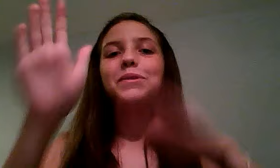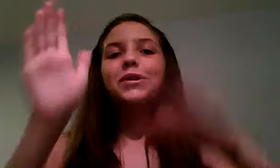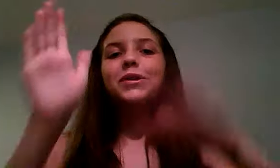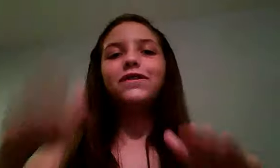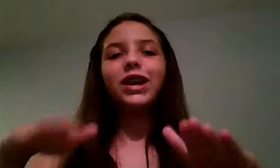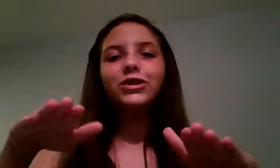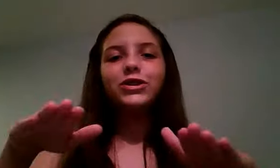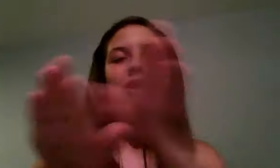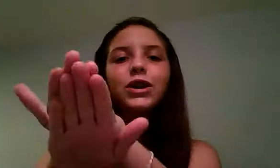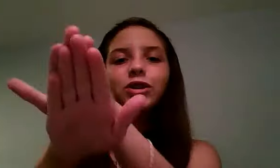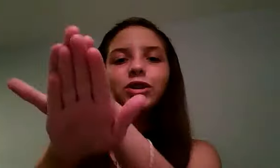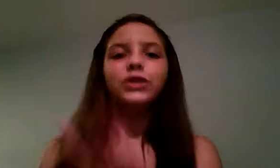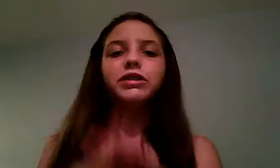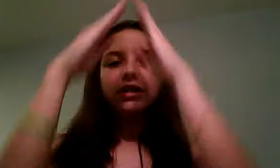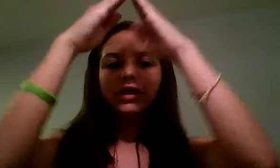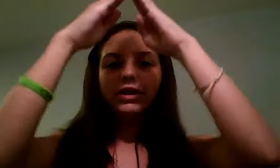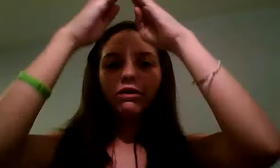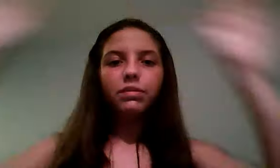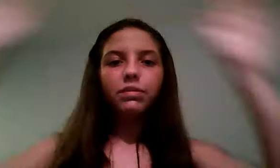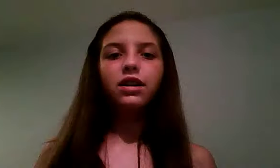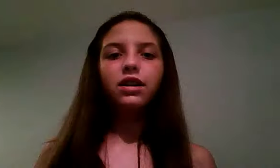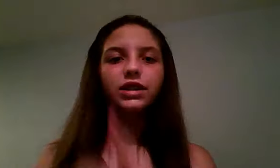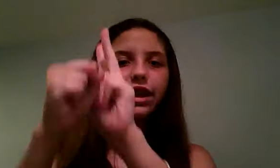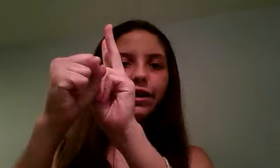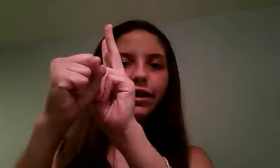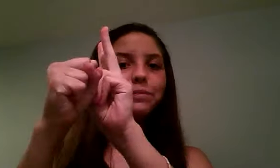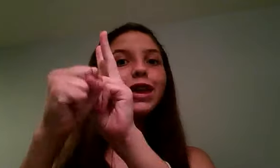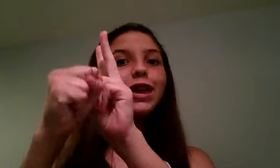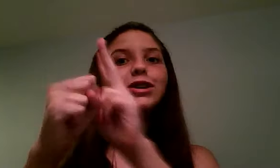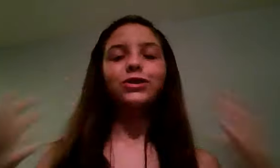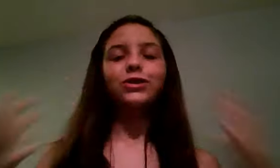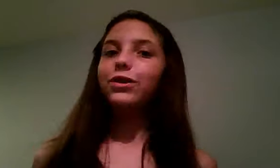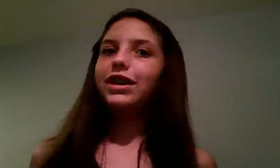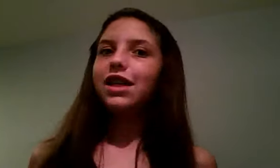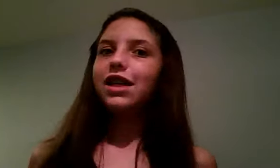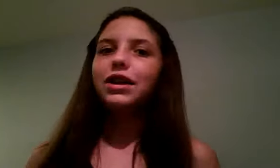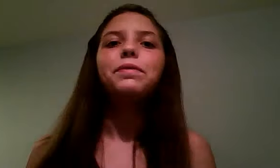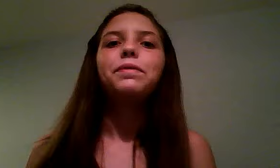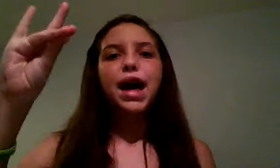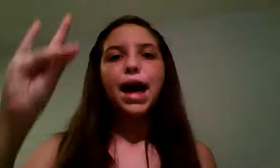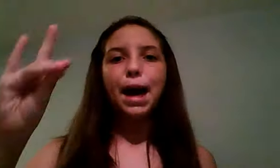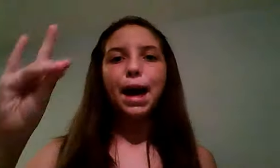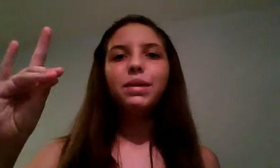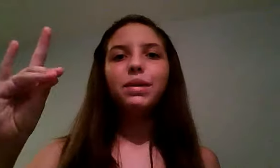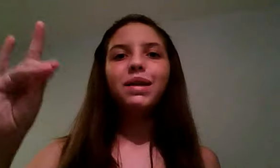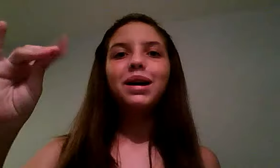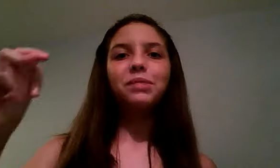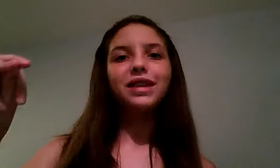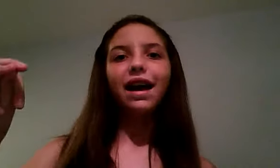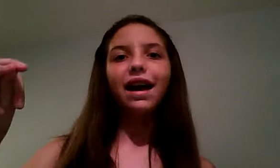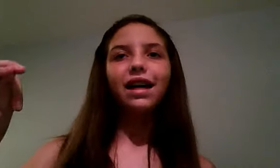More fish. Turtle. Unicorn. Peacock. Snail. So I'll try the whole thing again. Happy llama, sad